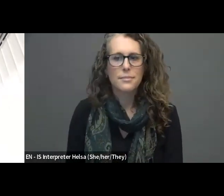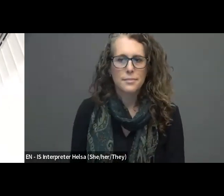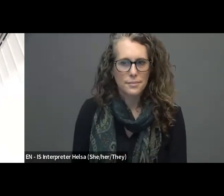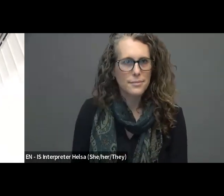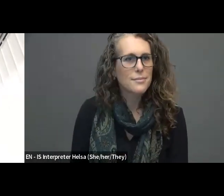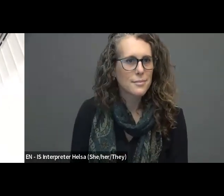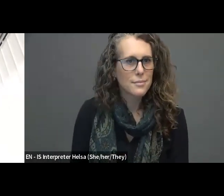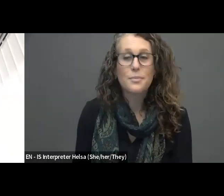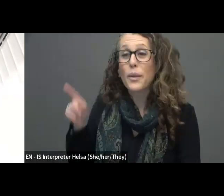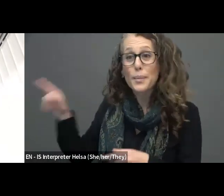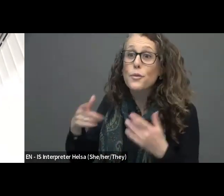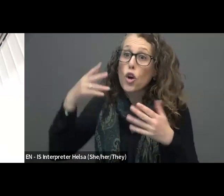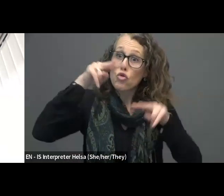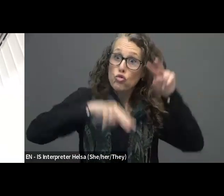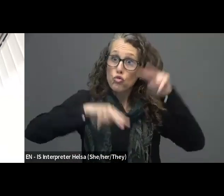rating data.